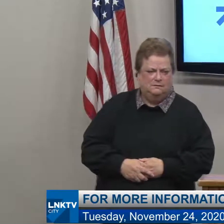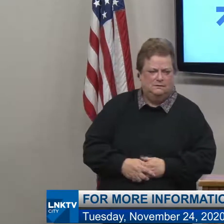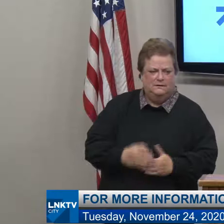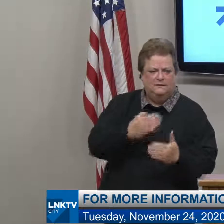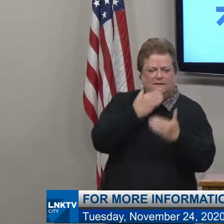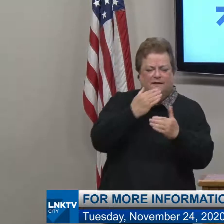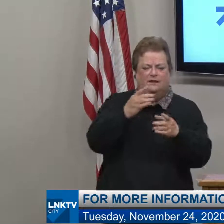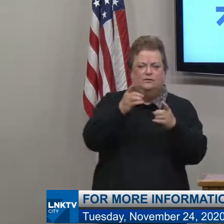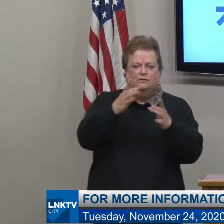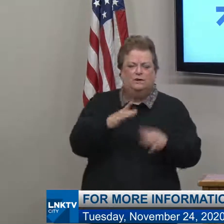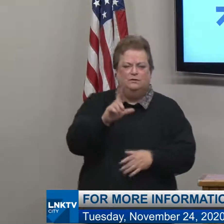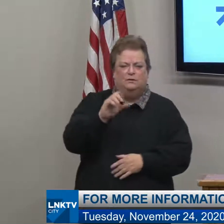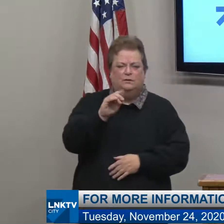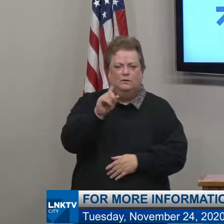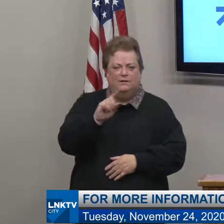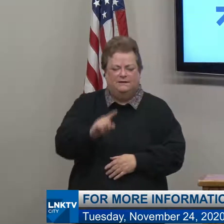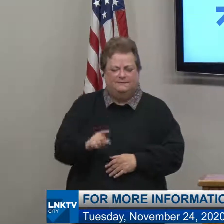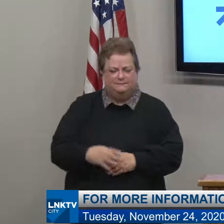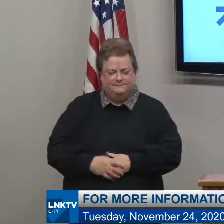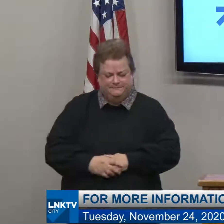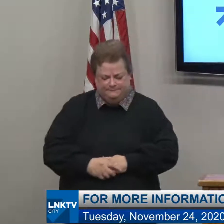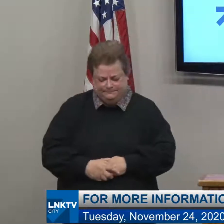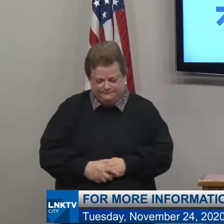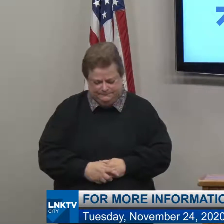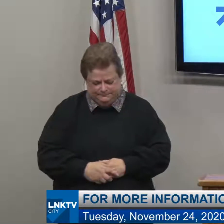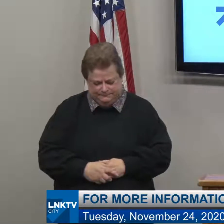Thank you, Director Lopez.